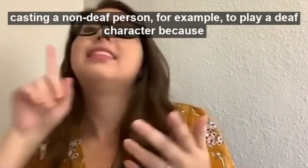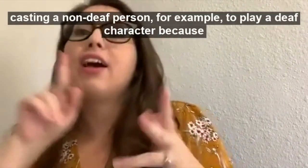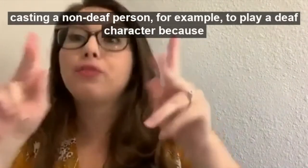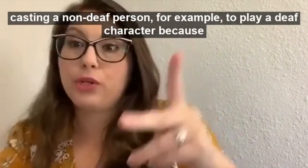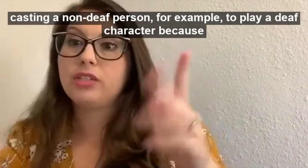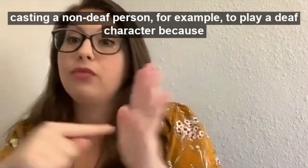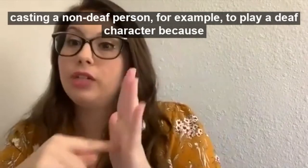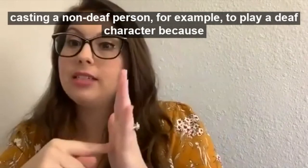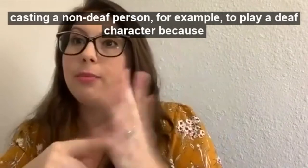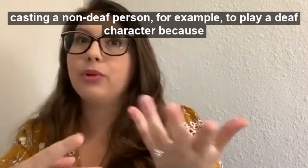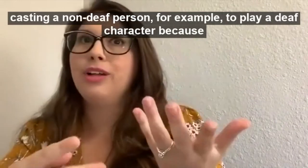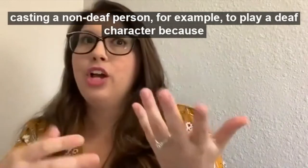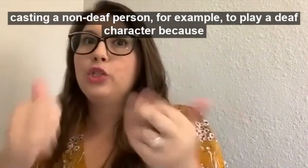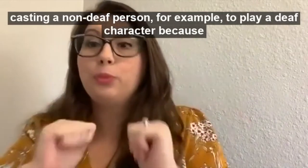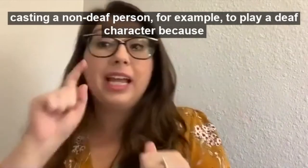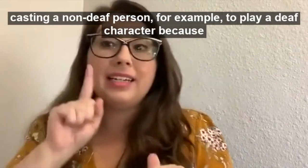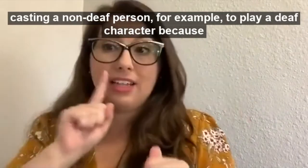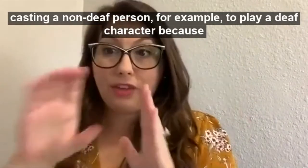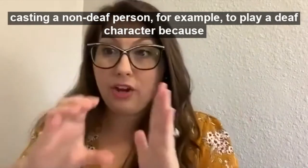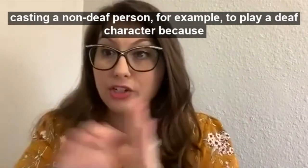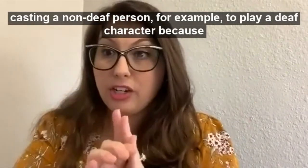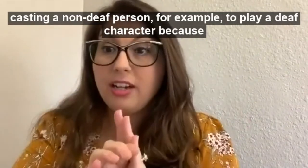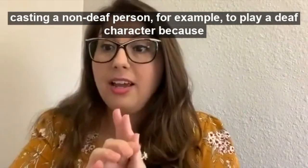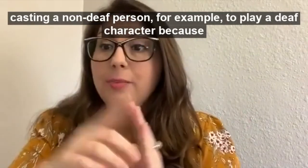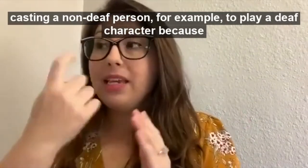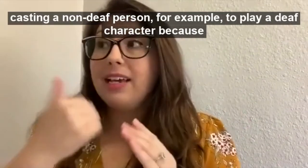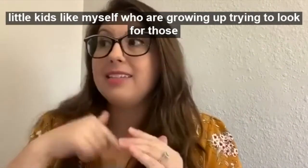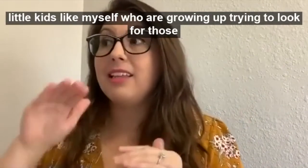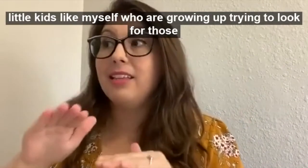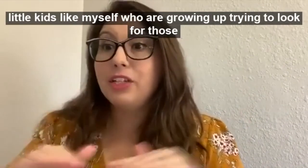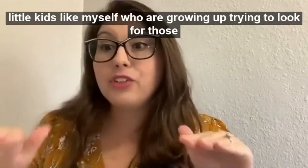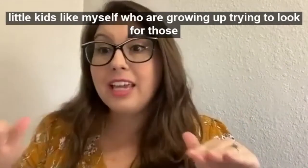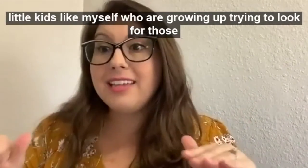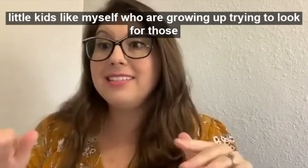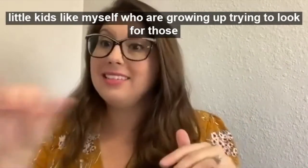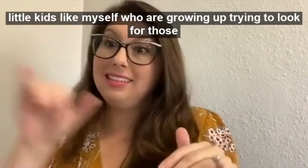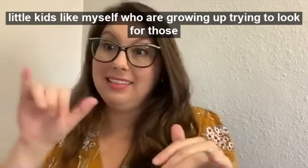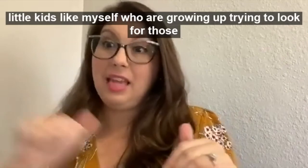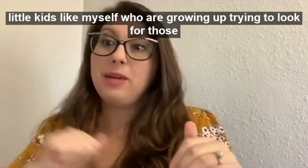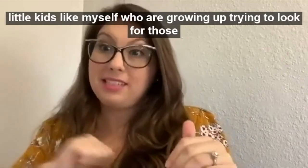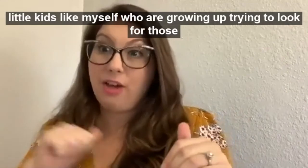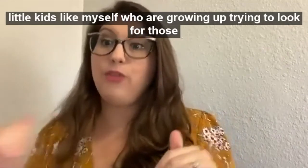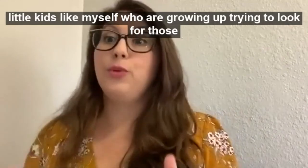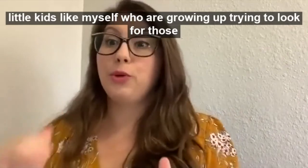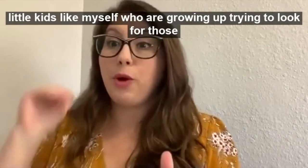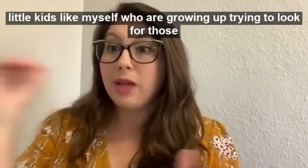non-deaf person, for example, to play a deaf character. Because little kids, like myself, who were growing